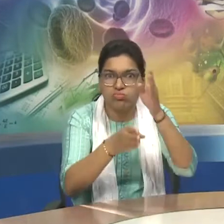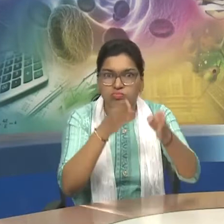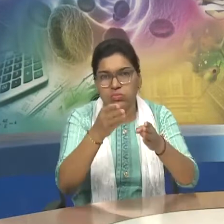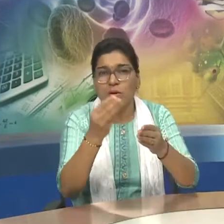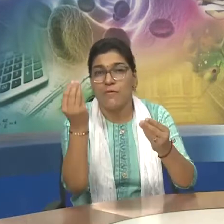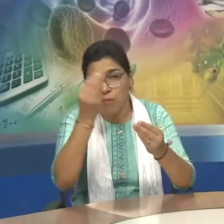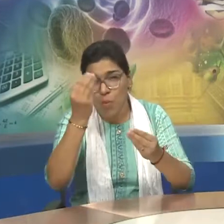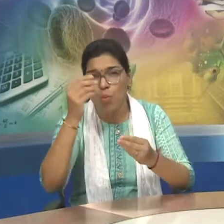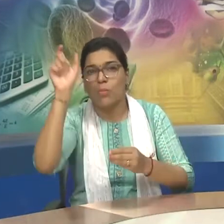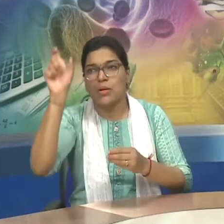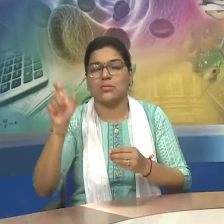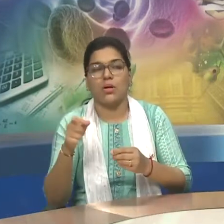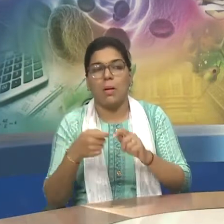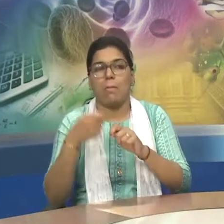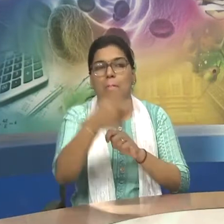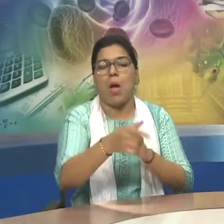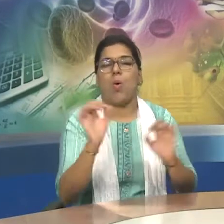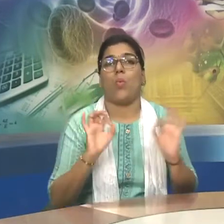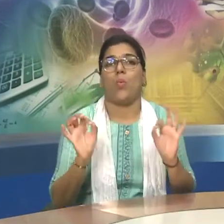this blindness